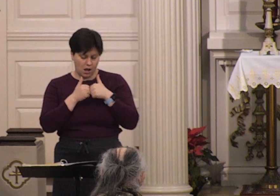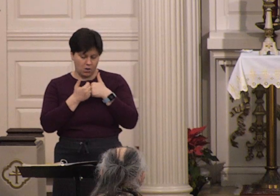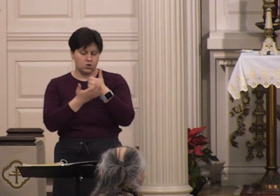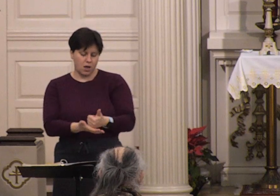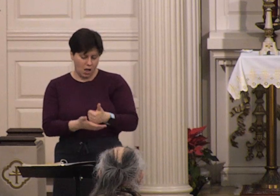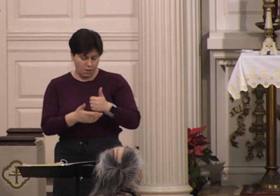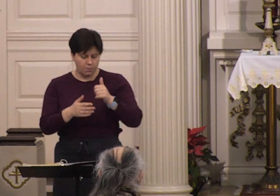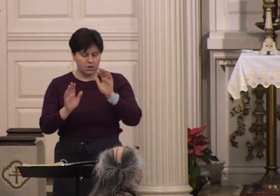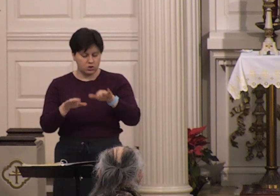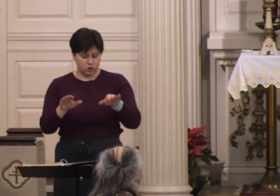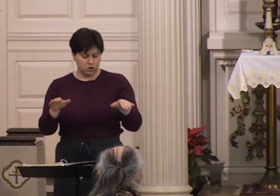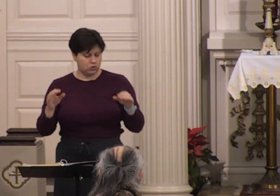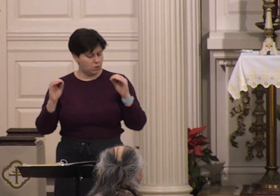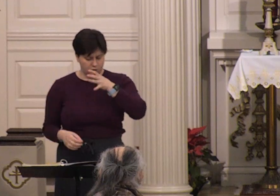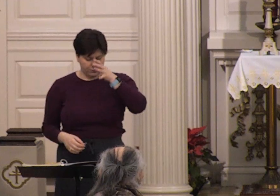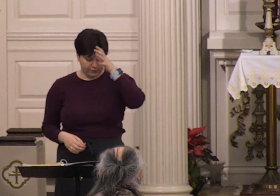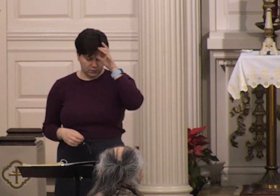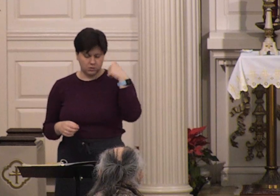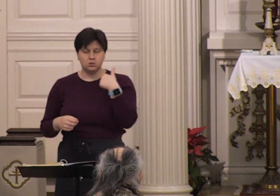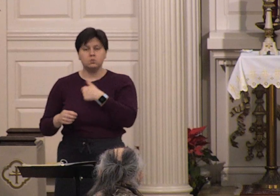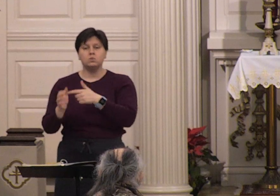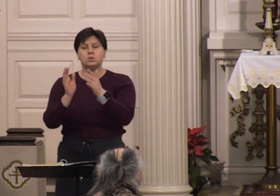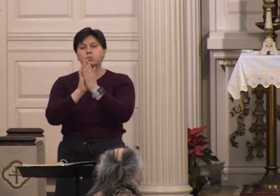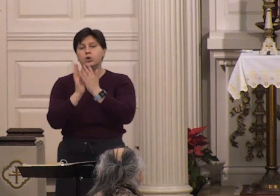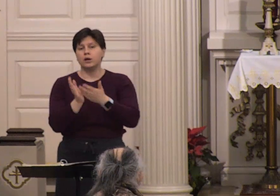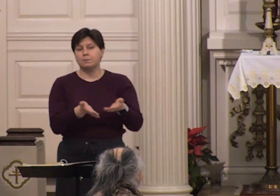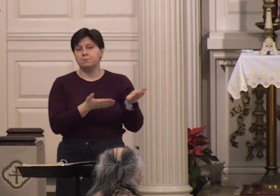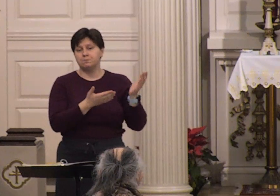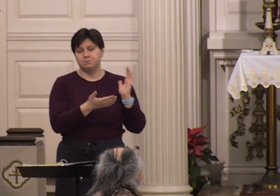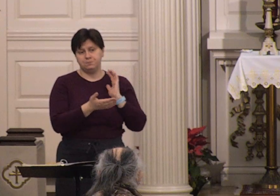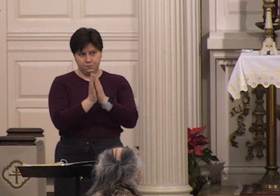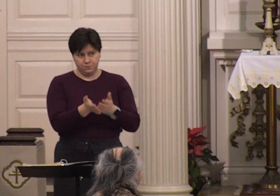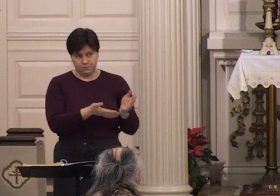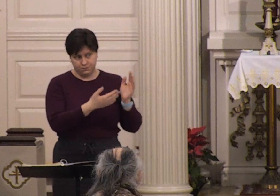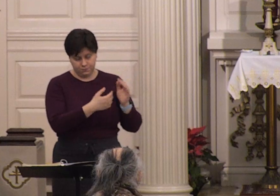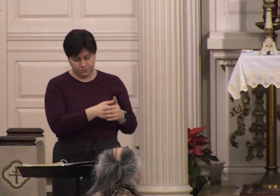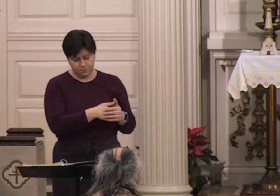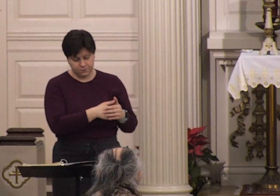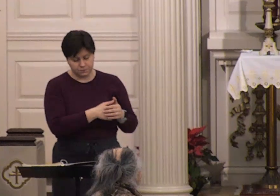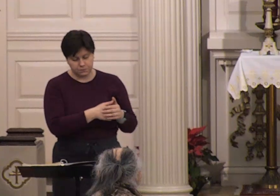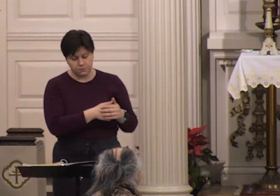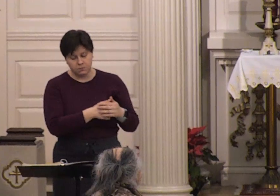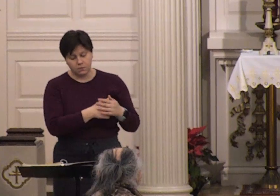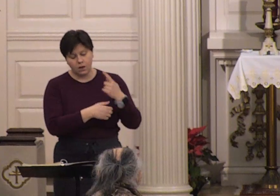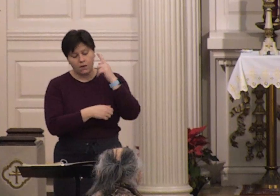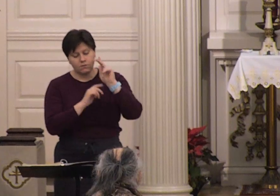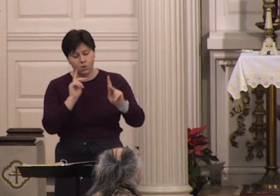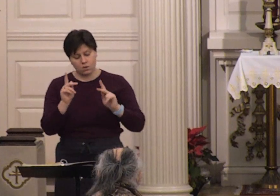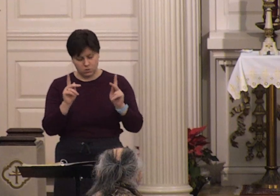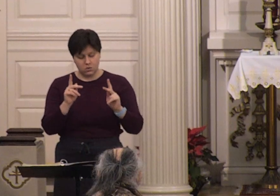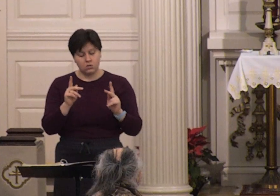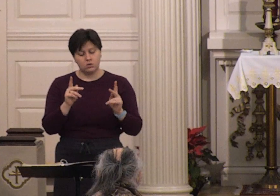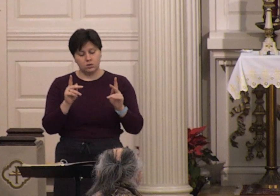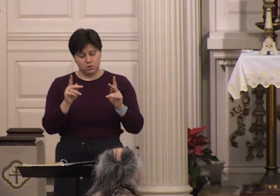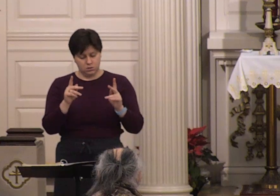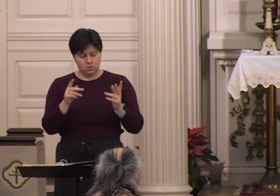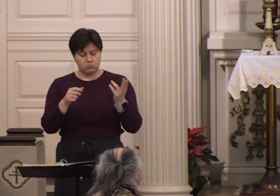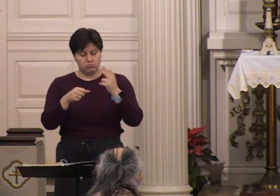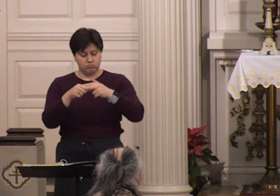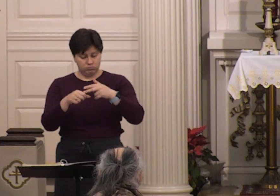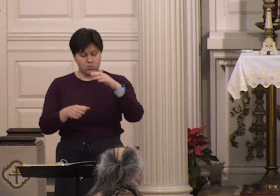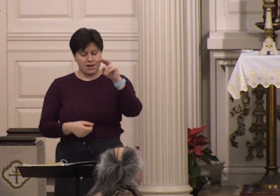orphans. We pray to the Lord. Lord, hear our prayer. For those taking part in the